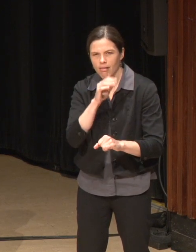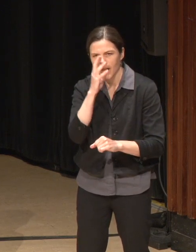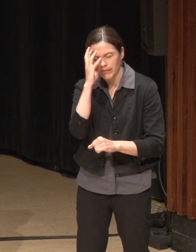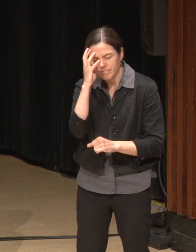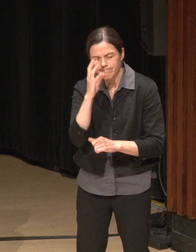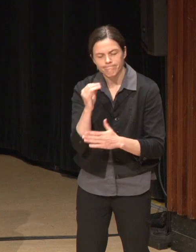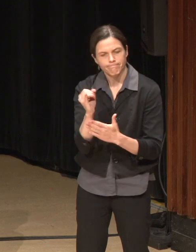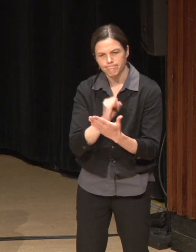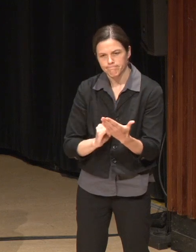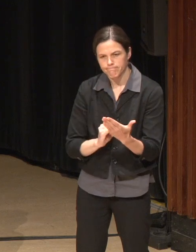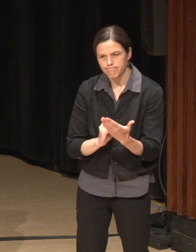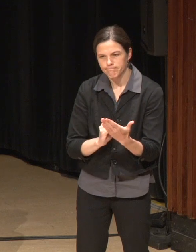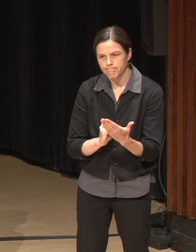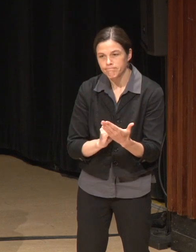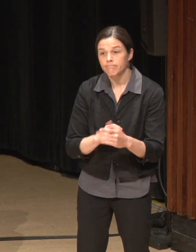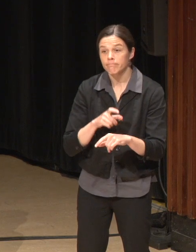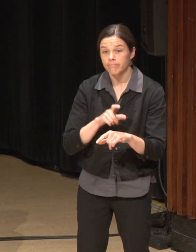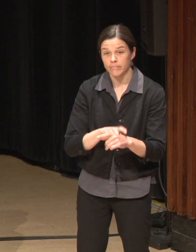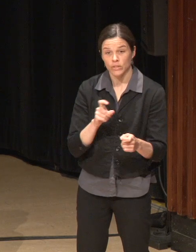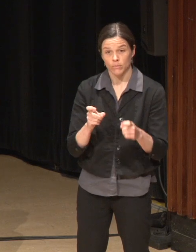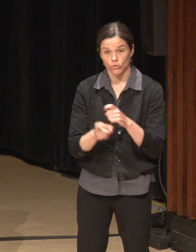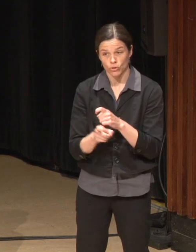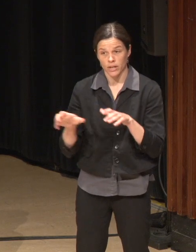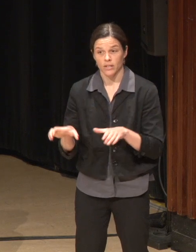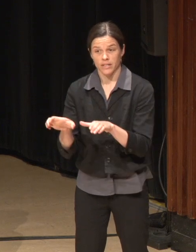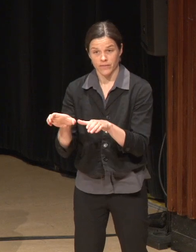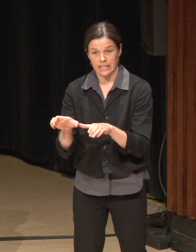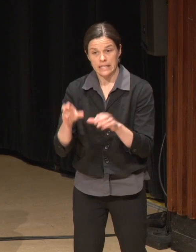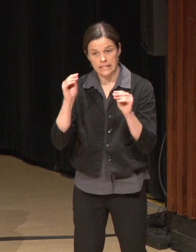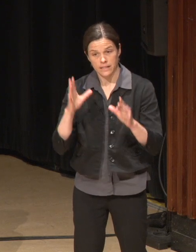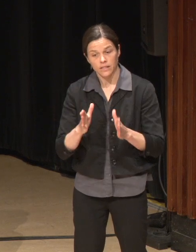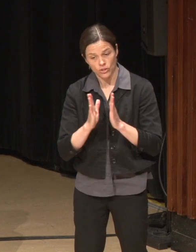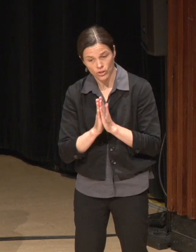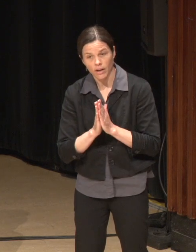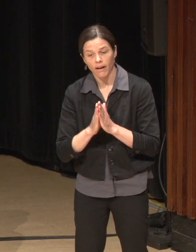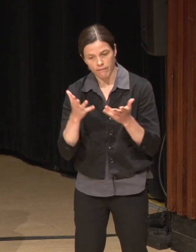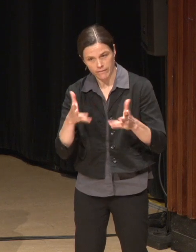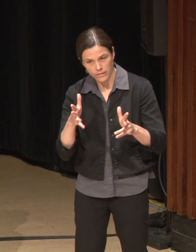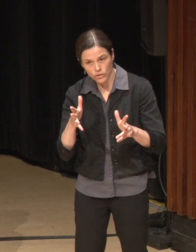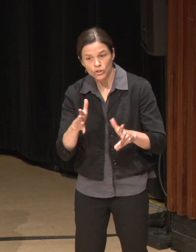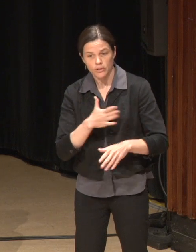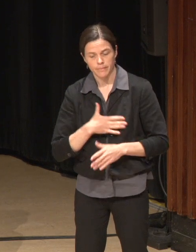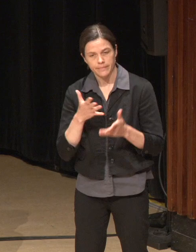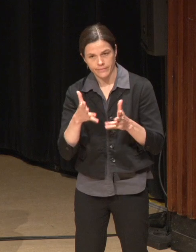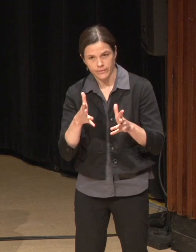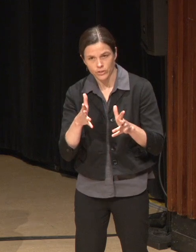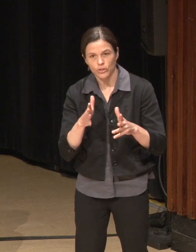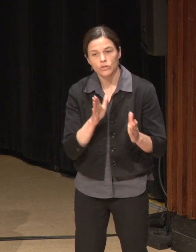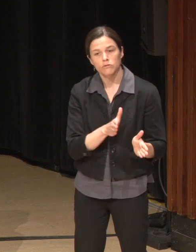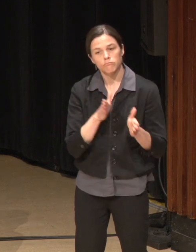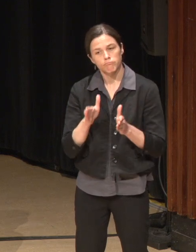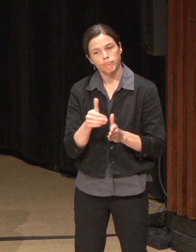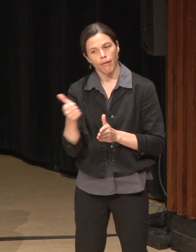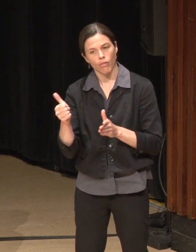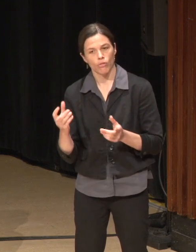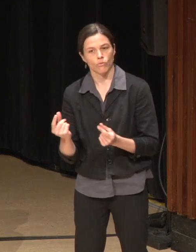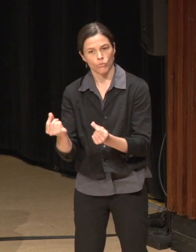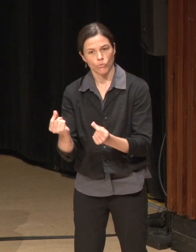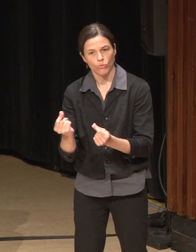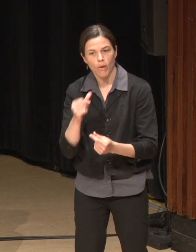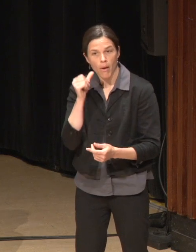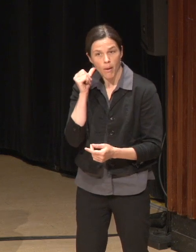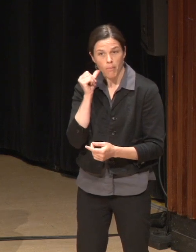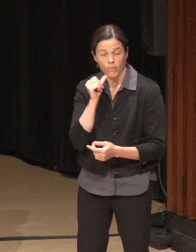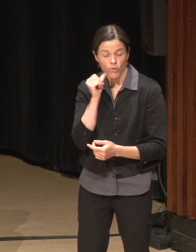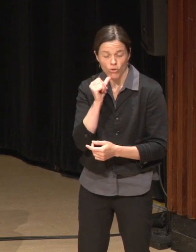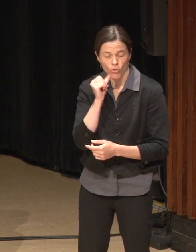was time to move on to the next topic, the teacher asked her to please put away her drawing and move on to the next activity. But the little girl